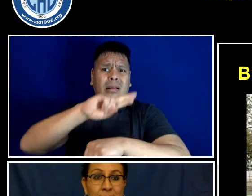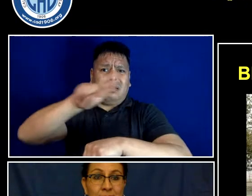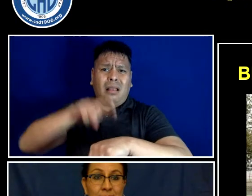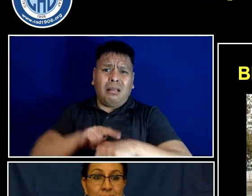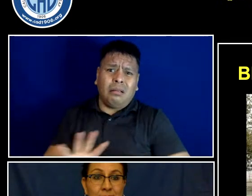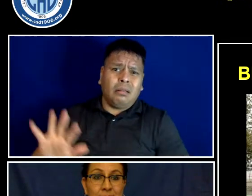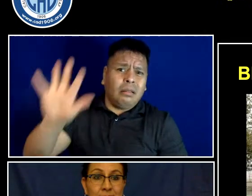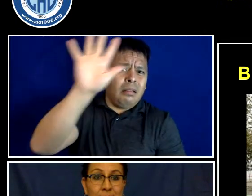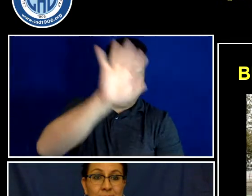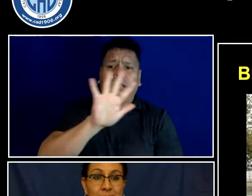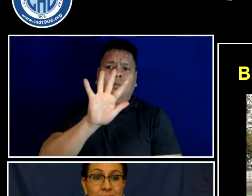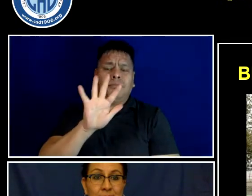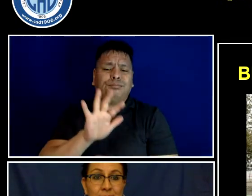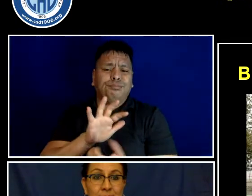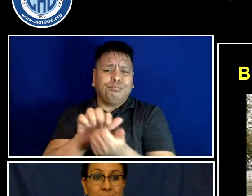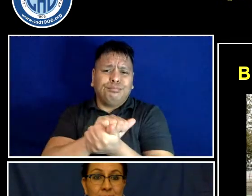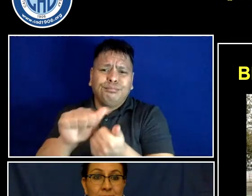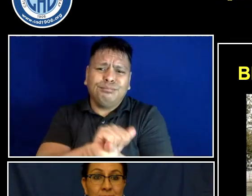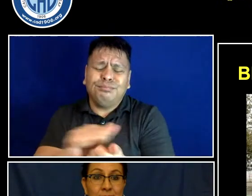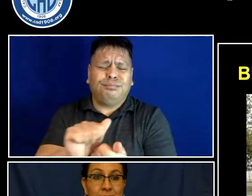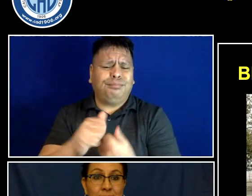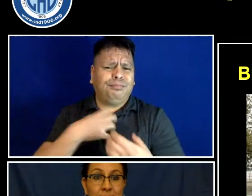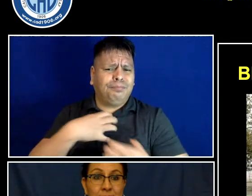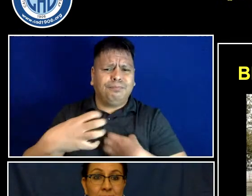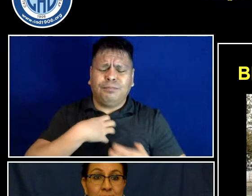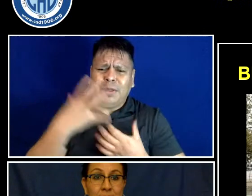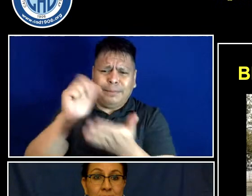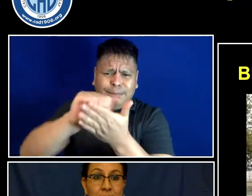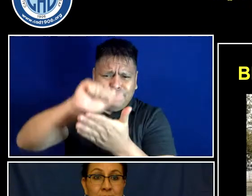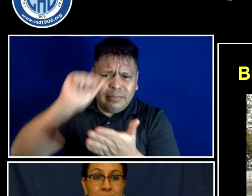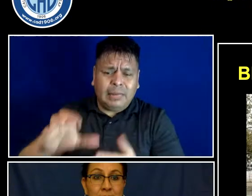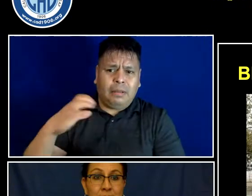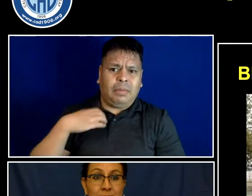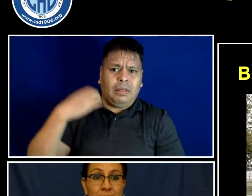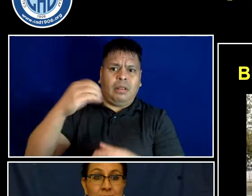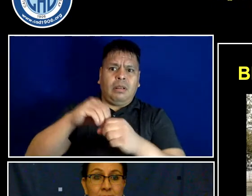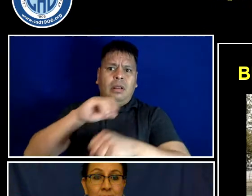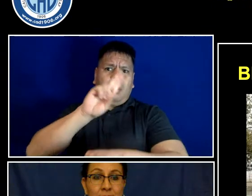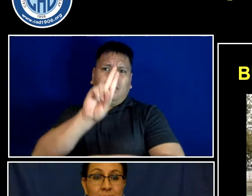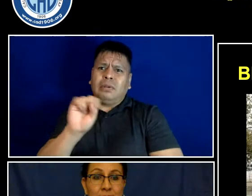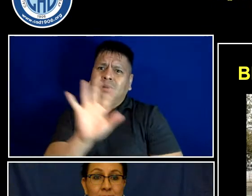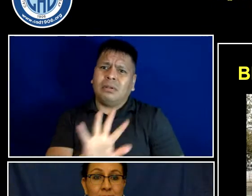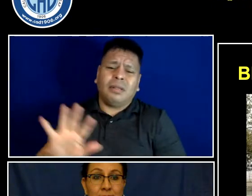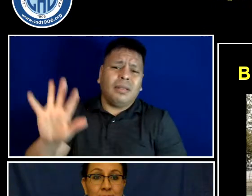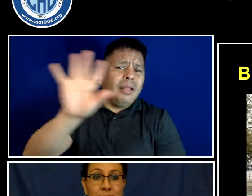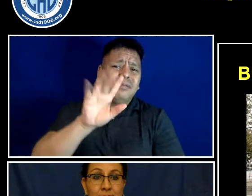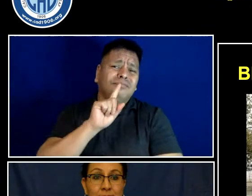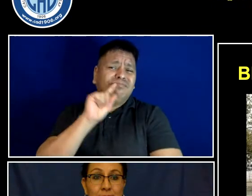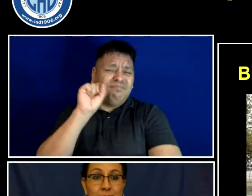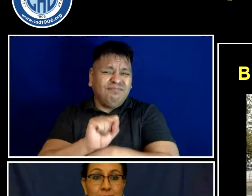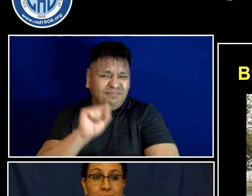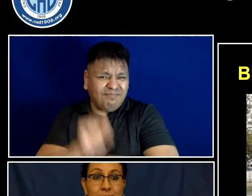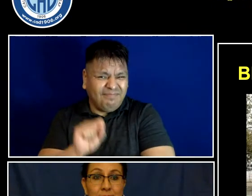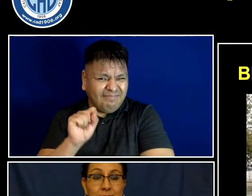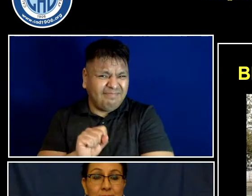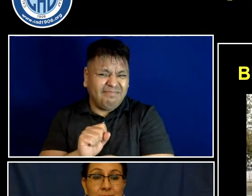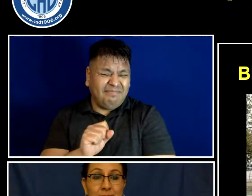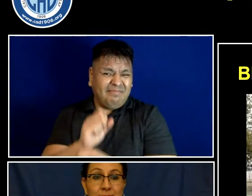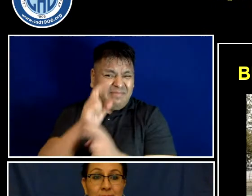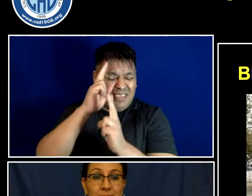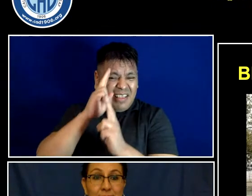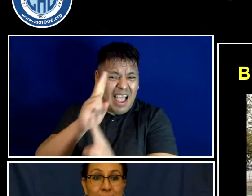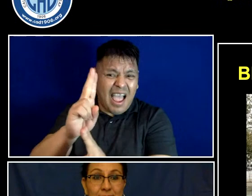happened. Now that we're in the age of common protests, the statues are being vandalized